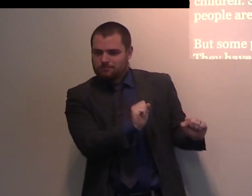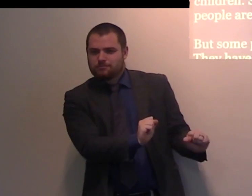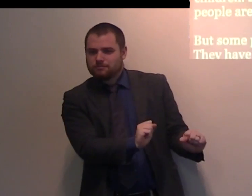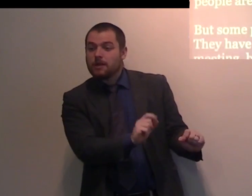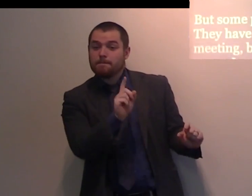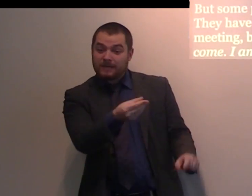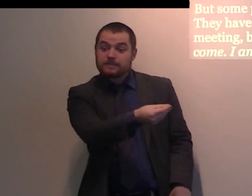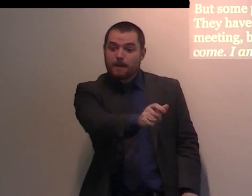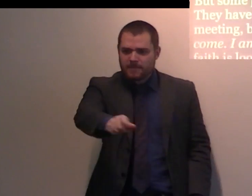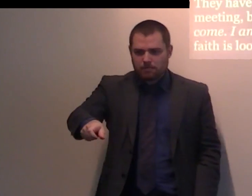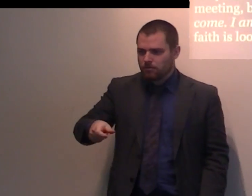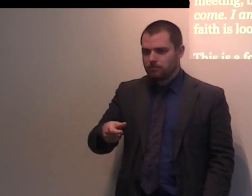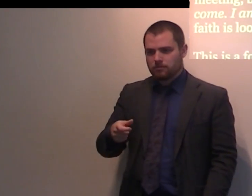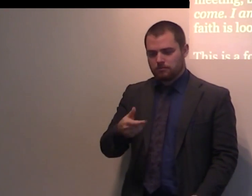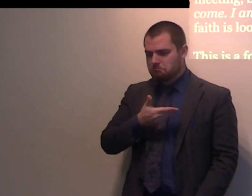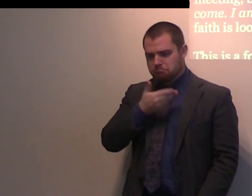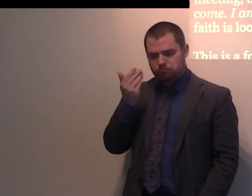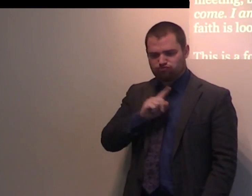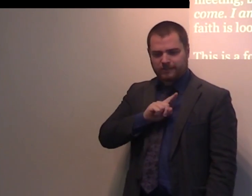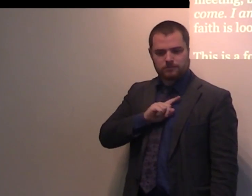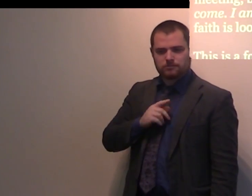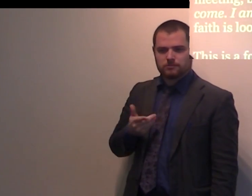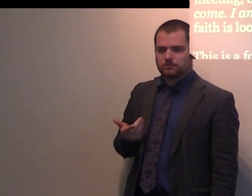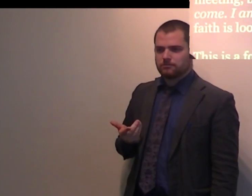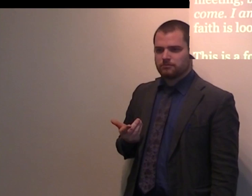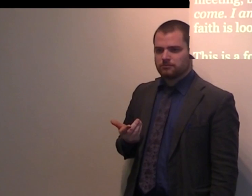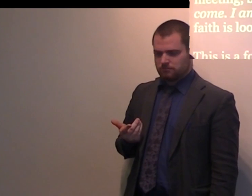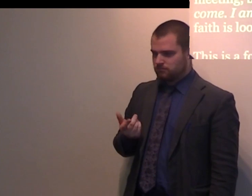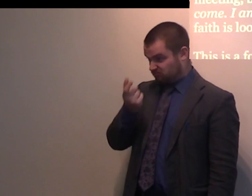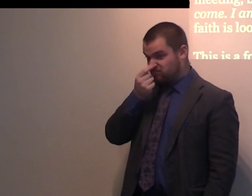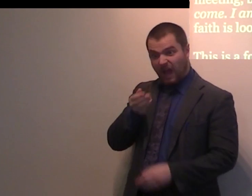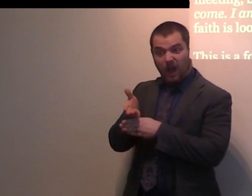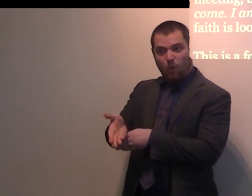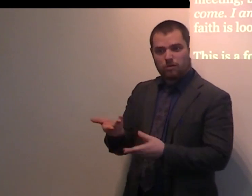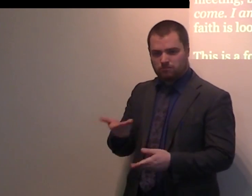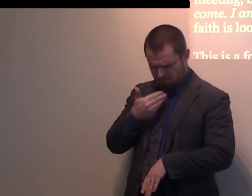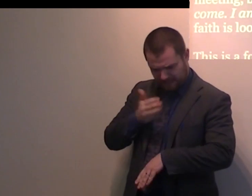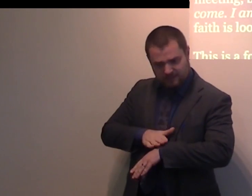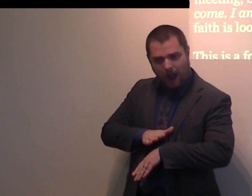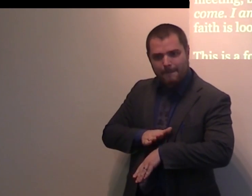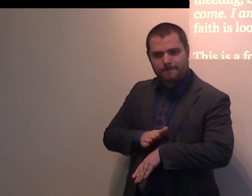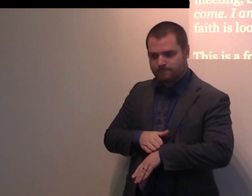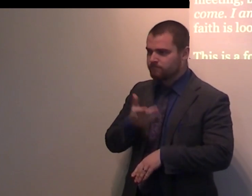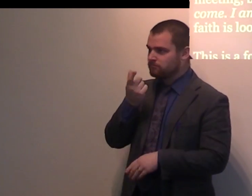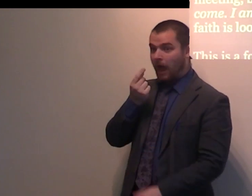But some people have no good reason. They have time, they can come to the